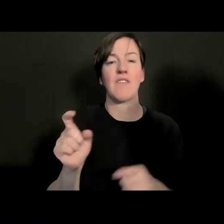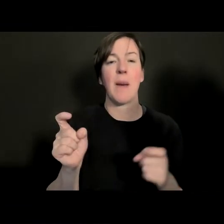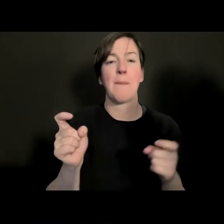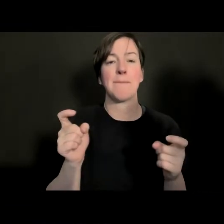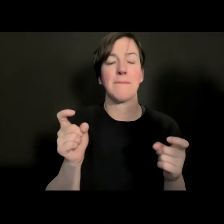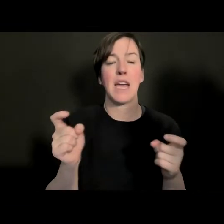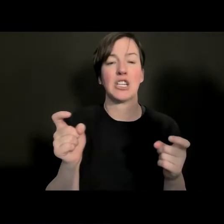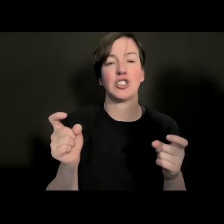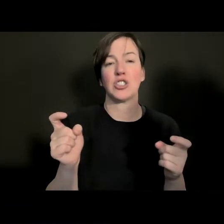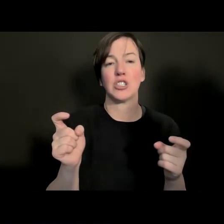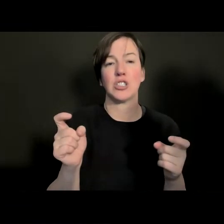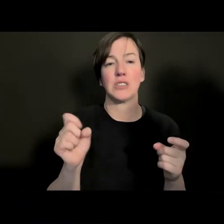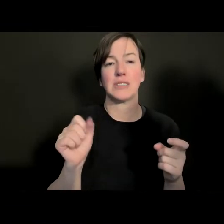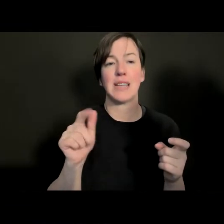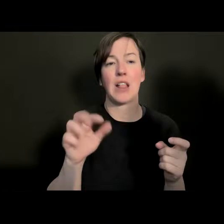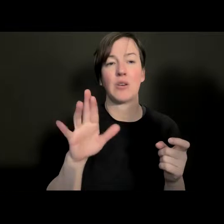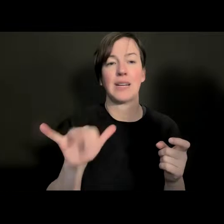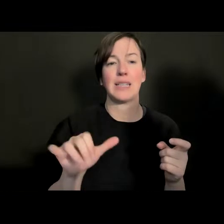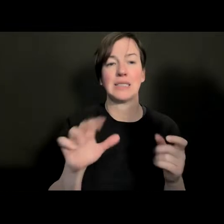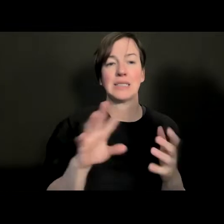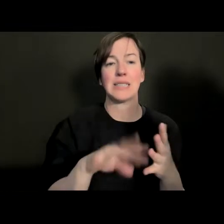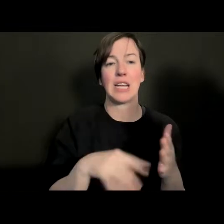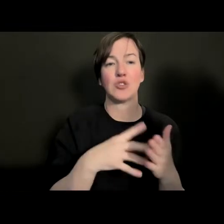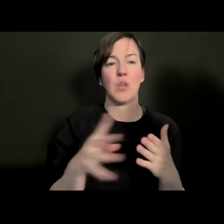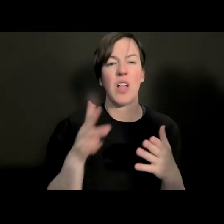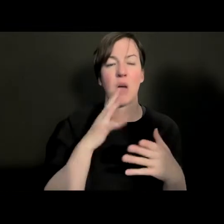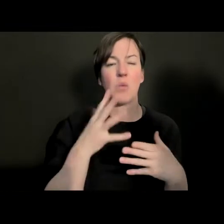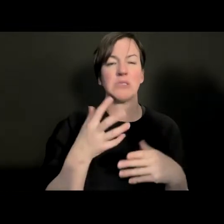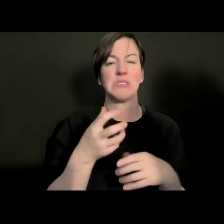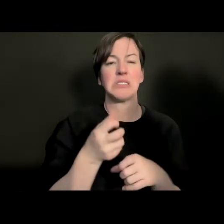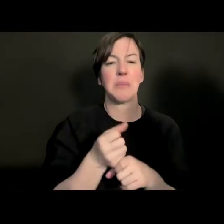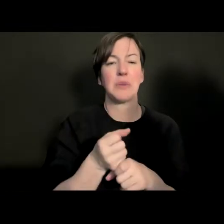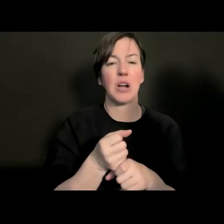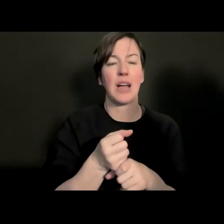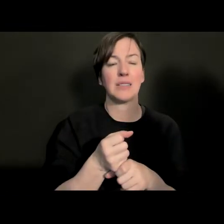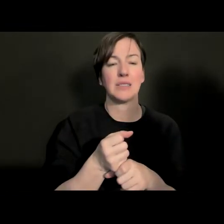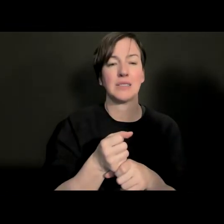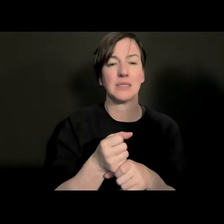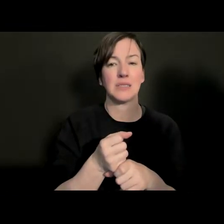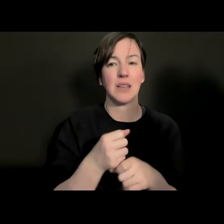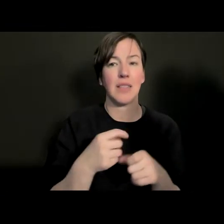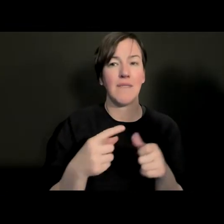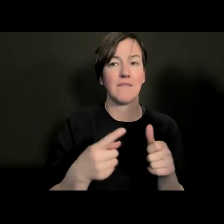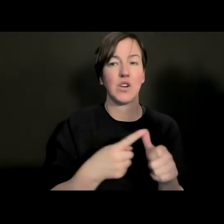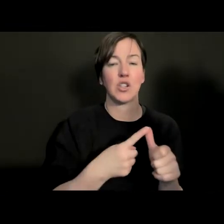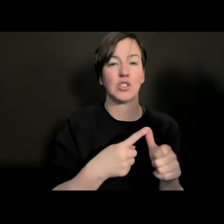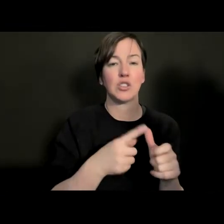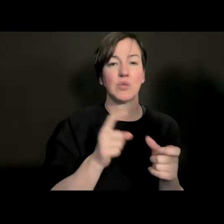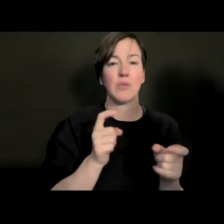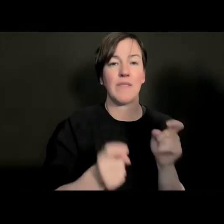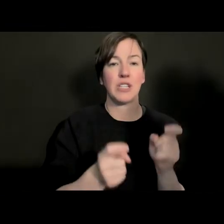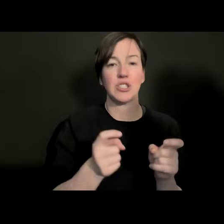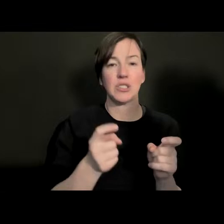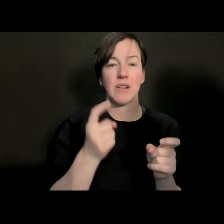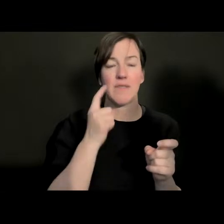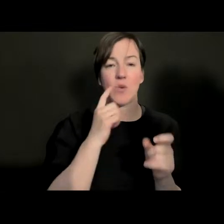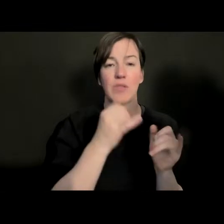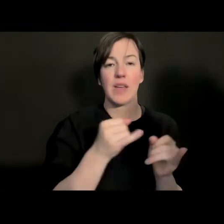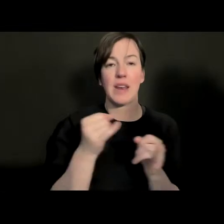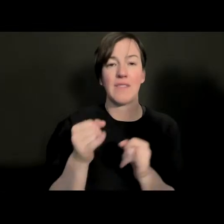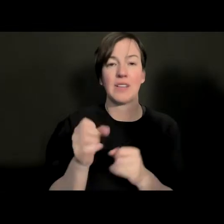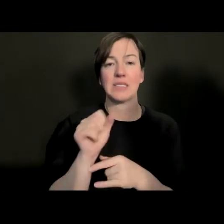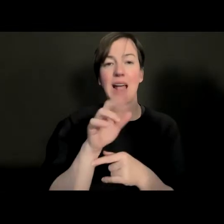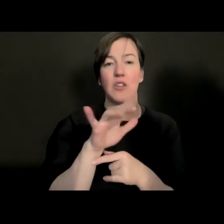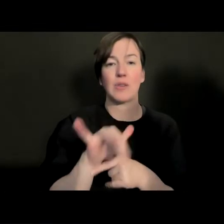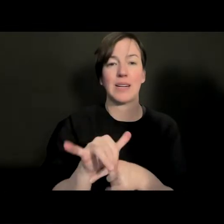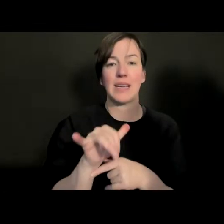schedule. I'll summarize the recommendations. The first revision would be to the individual salary level